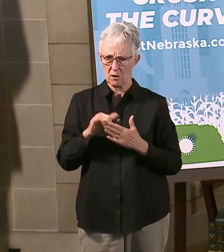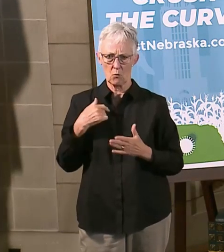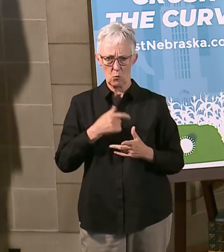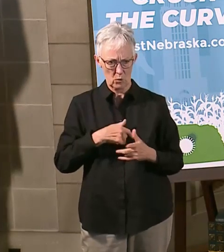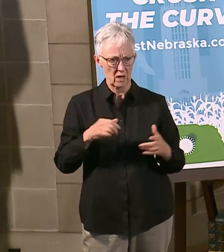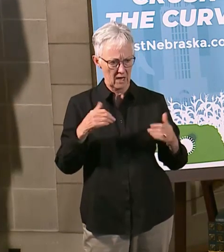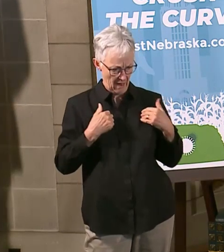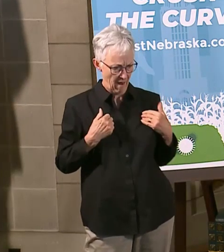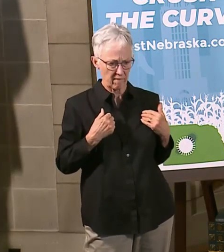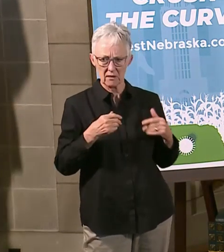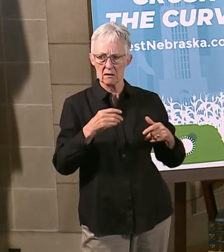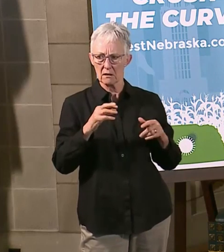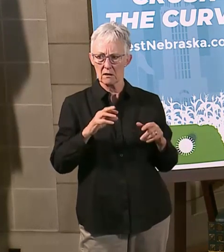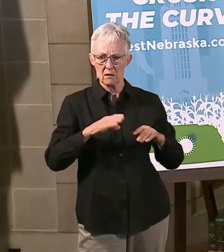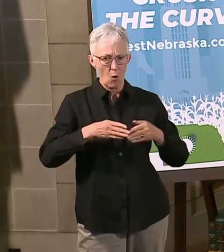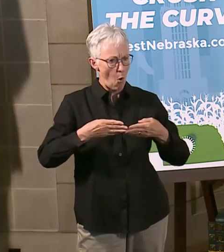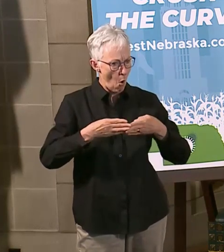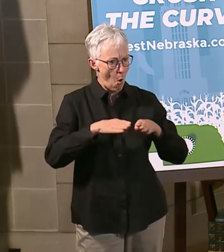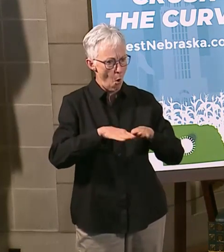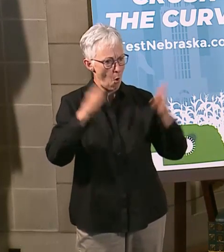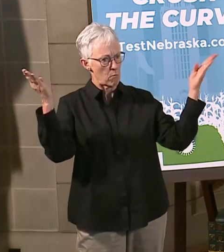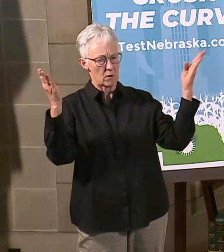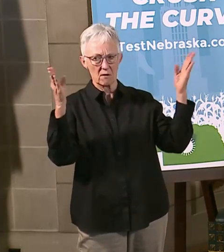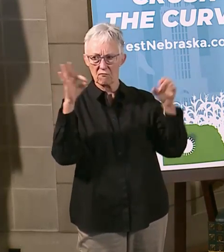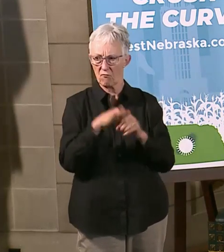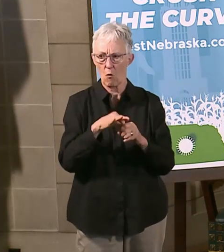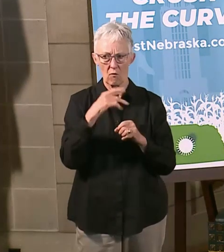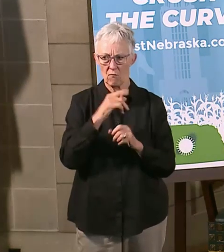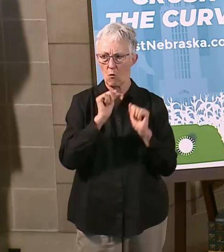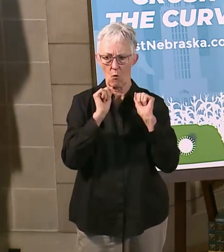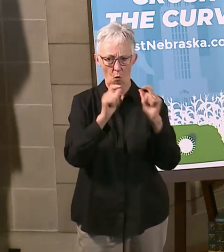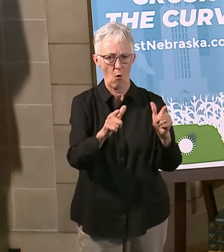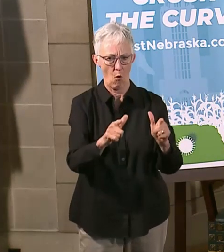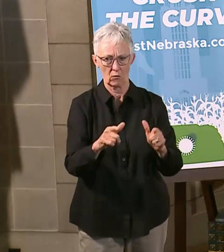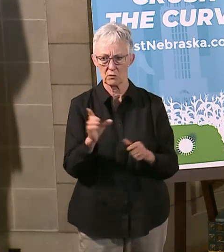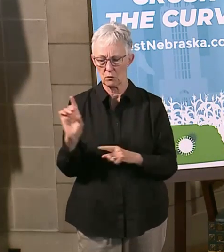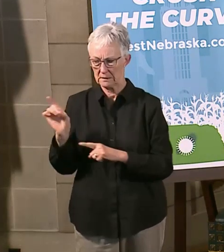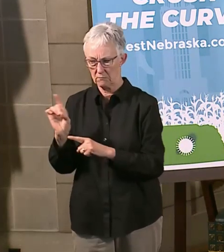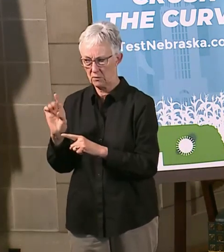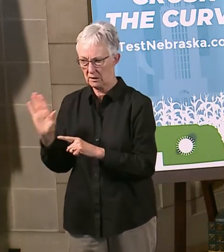people to mail in their ballots if they want, but we're not going to follow the Democrats' plan to disenfranchise voters.